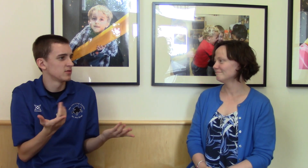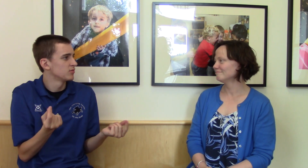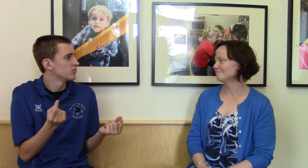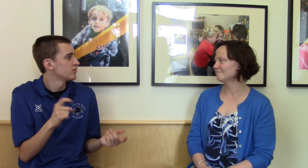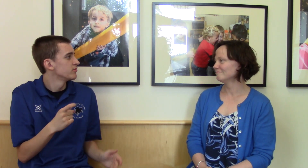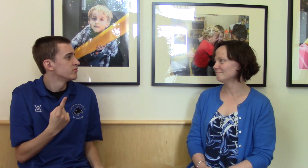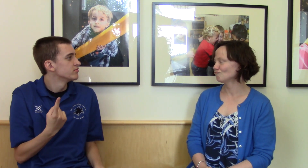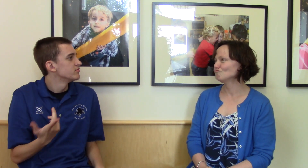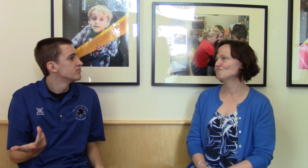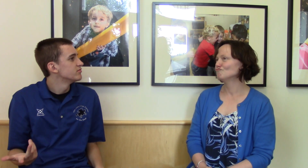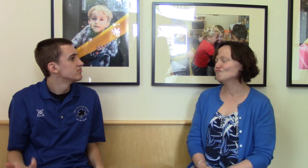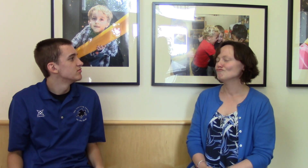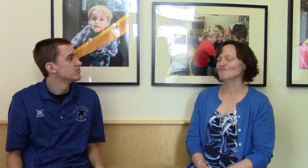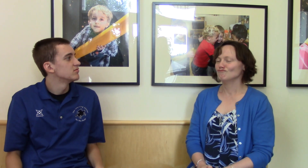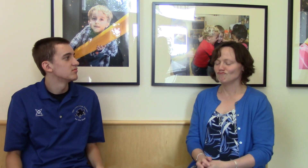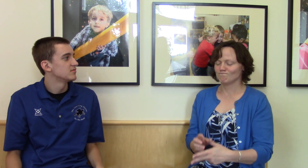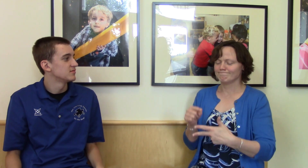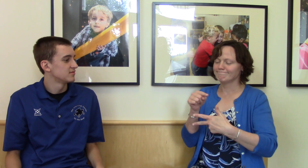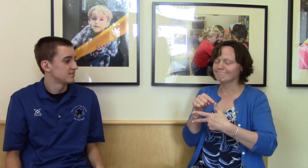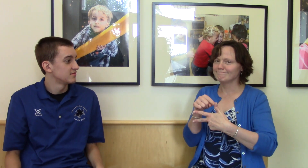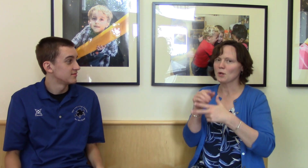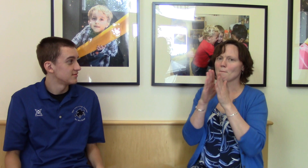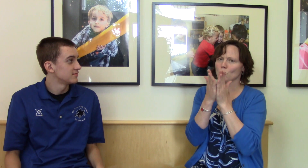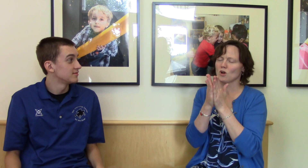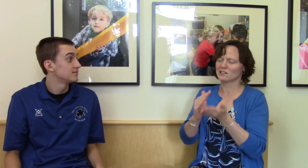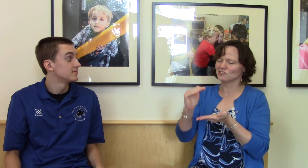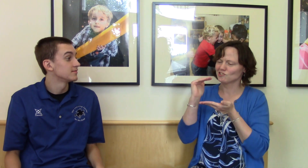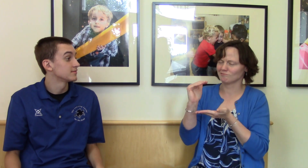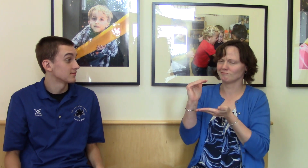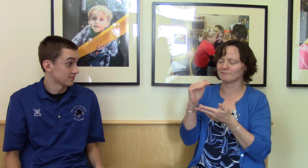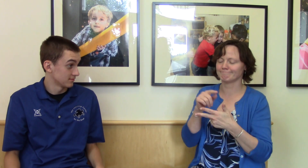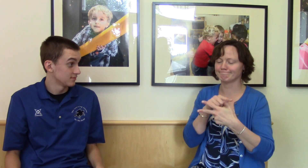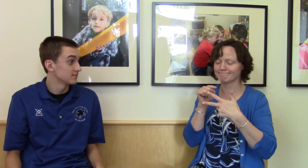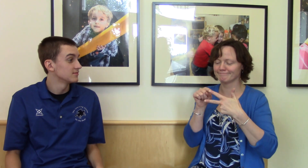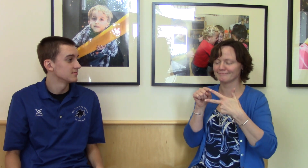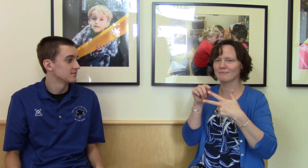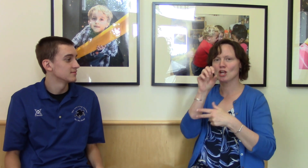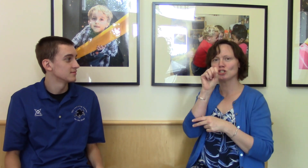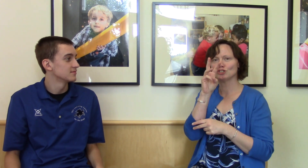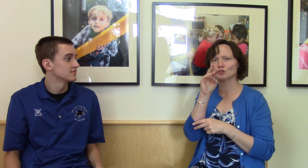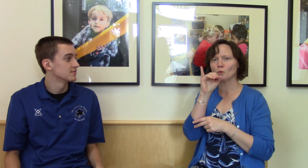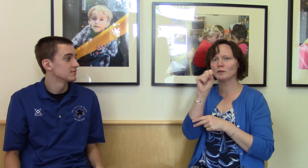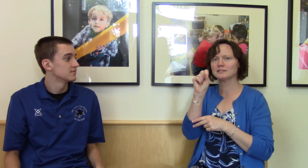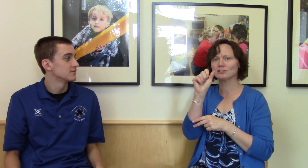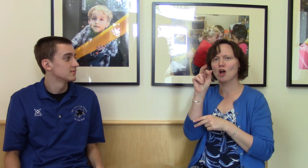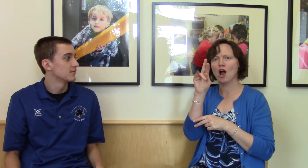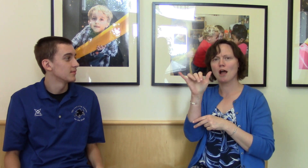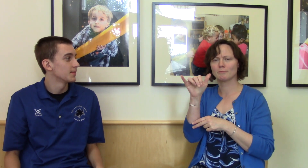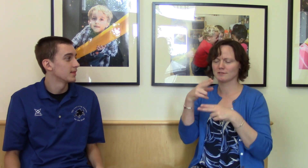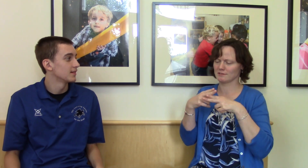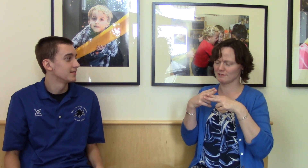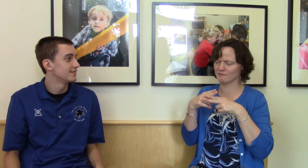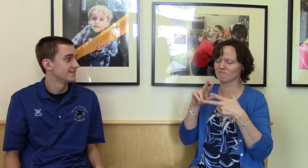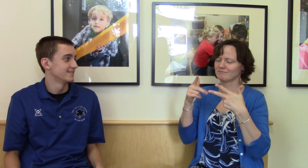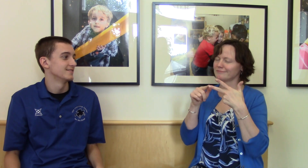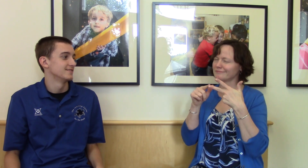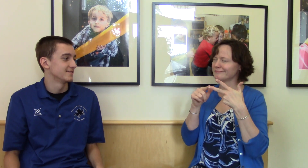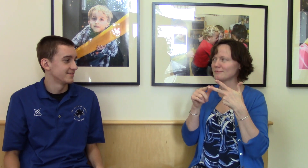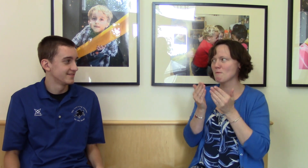What are three items that you would want to bring with you? Hmm, I would bring a very thick book, I'd bring my Swiss army knife,